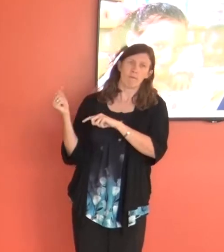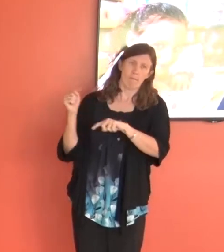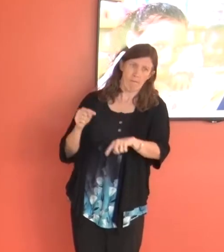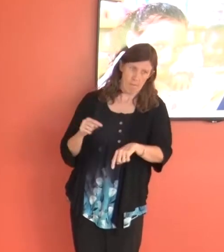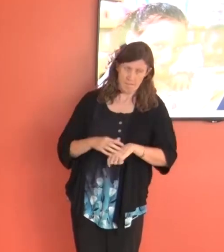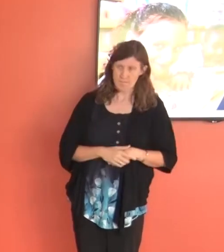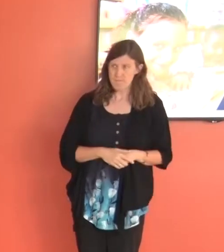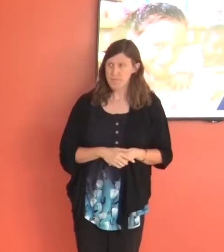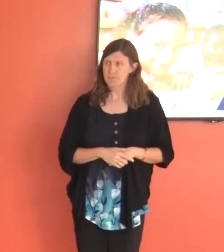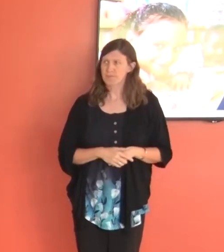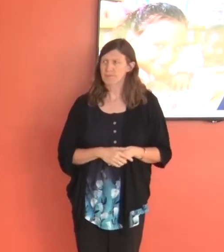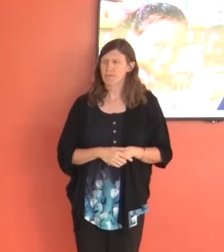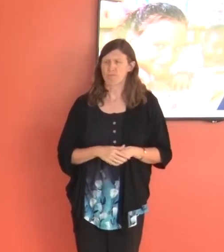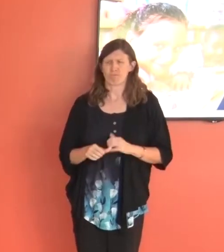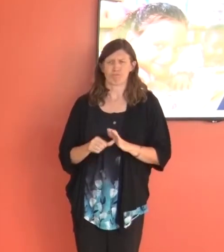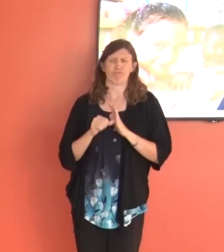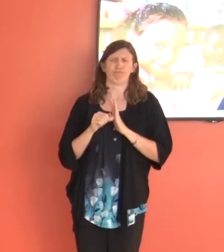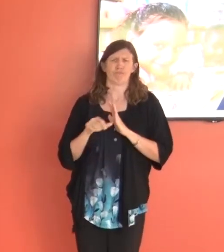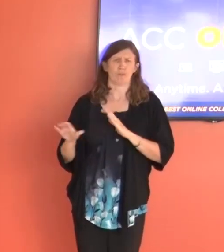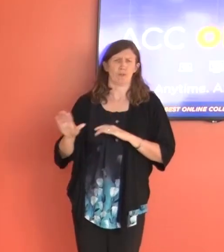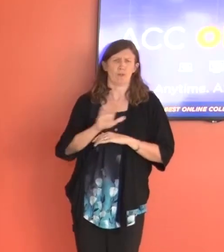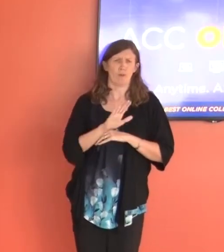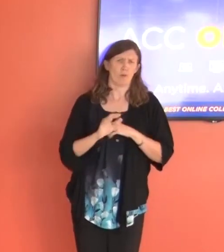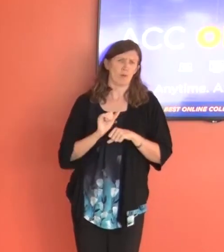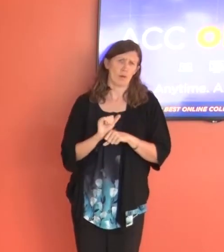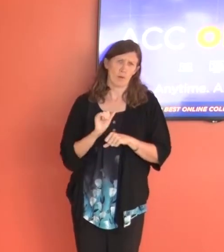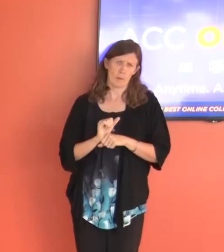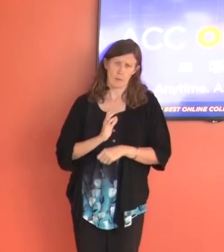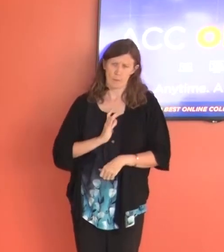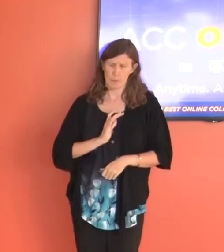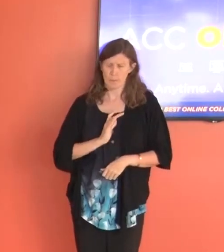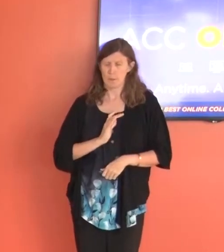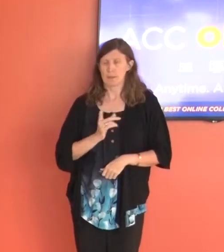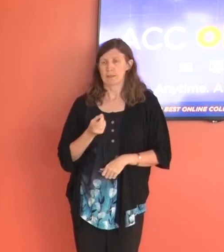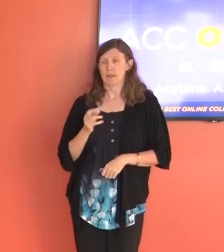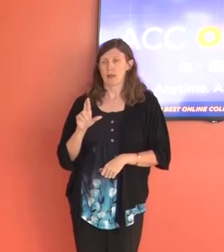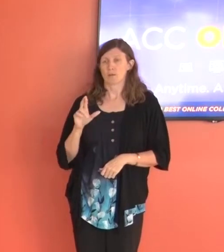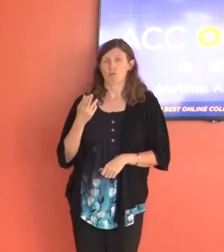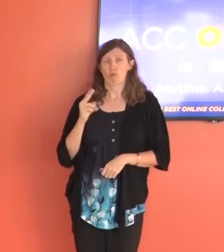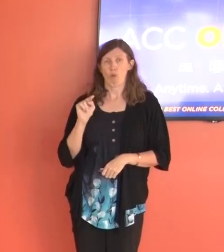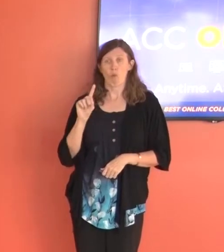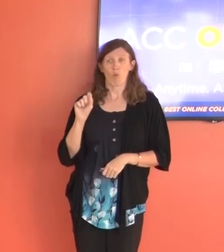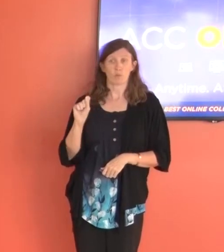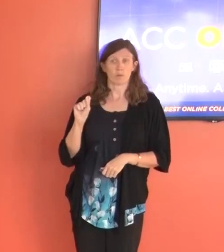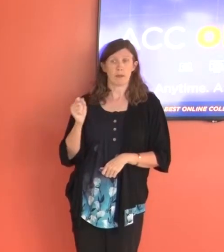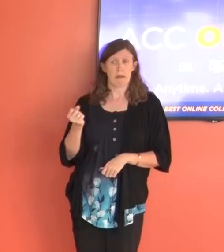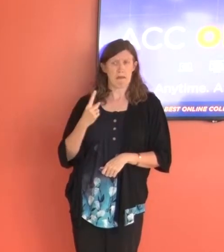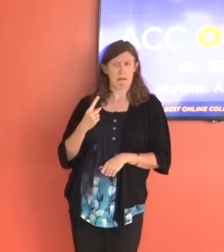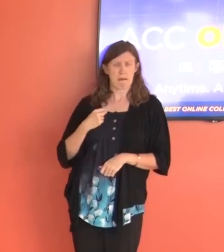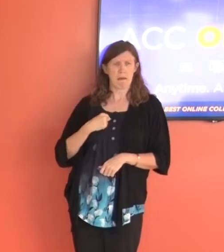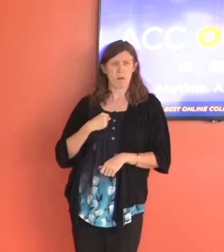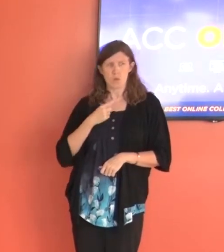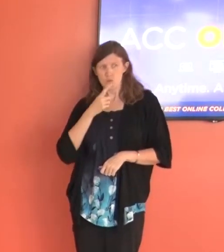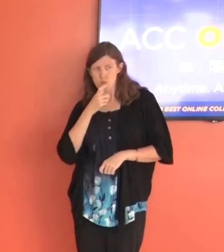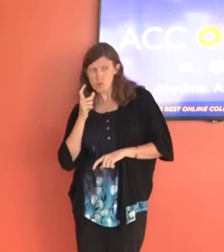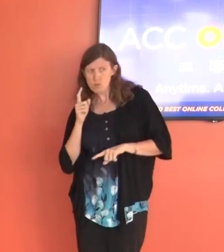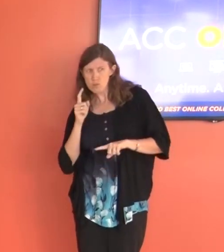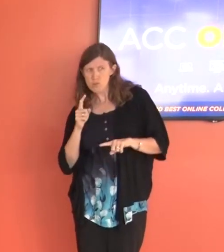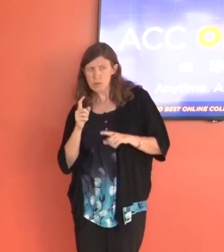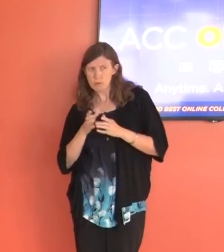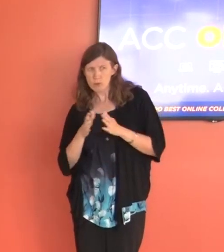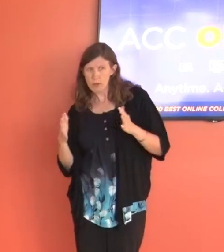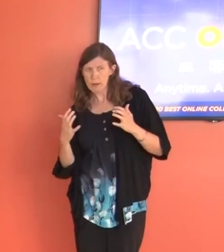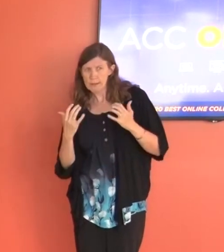always impressed with the work that you're doing. And so Dr. Rhodes had asked earlier about who was able to attend our General